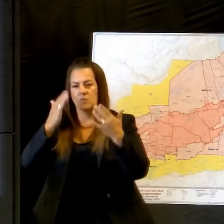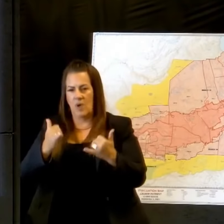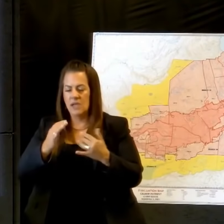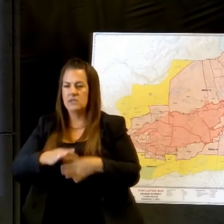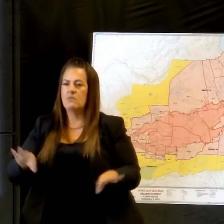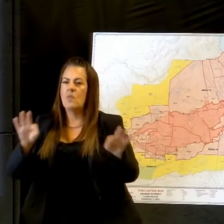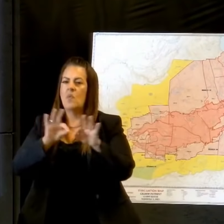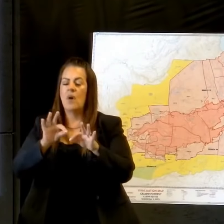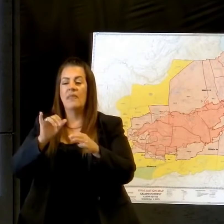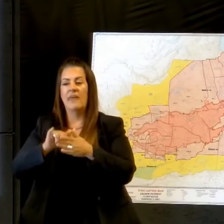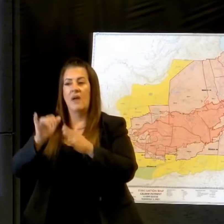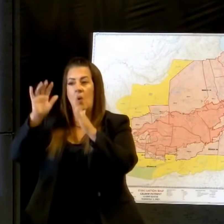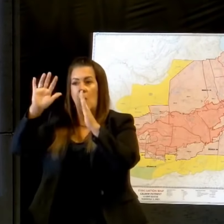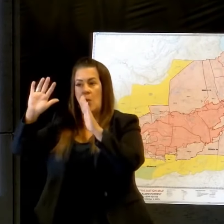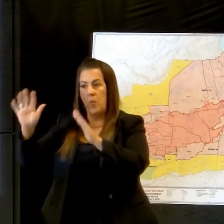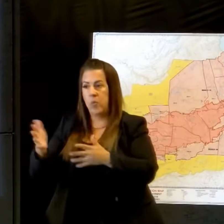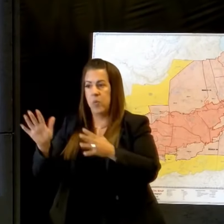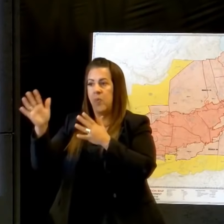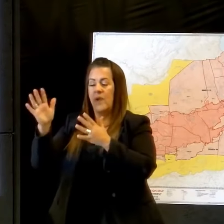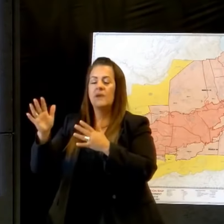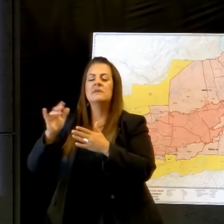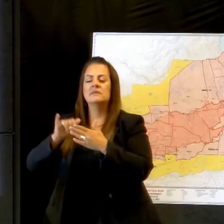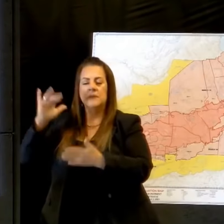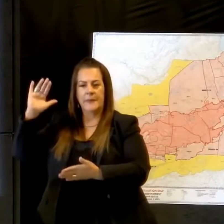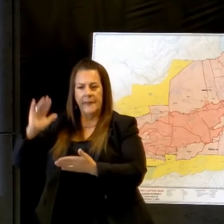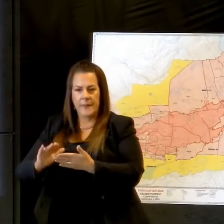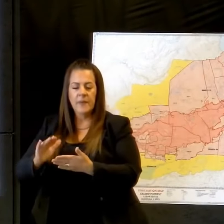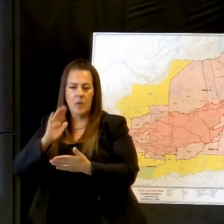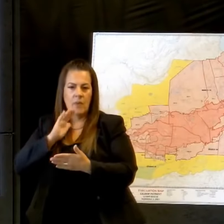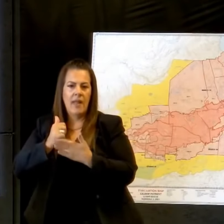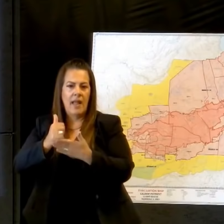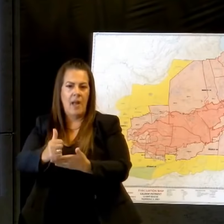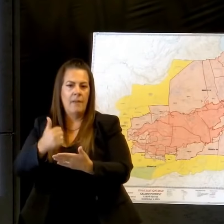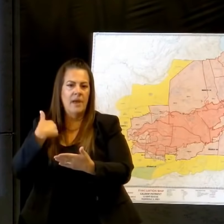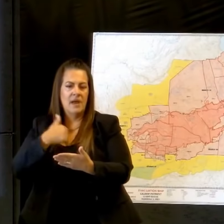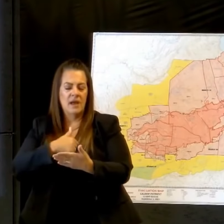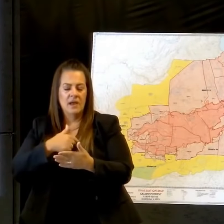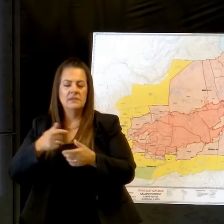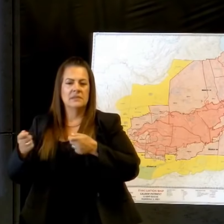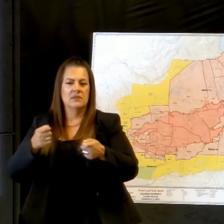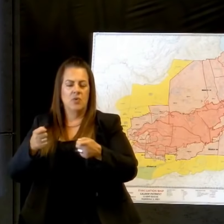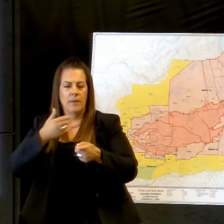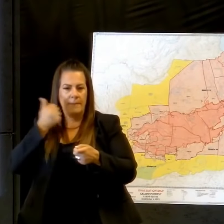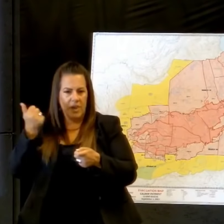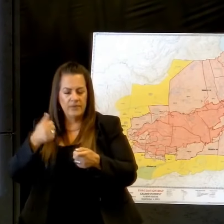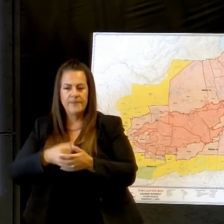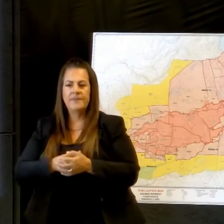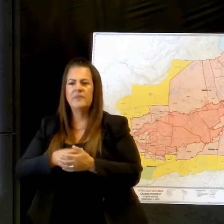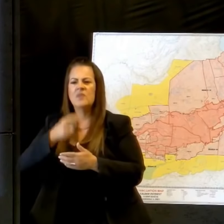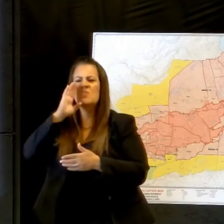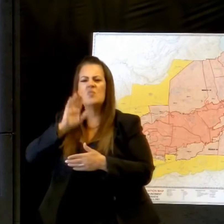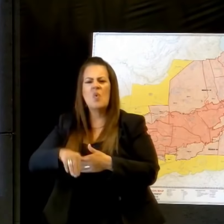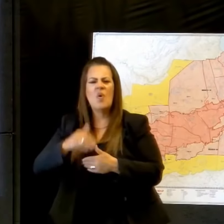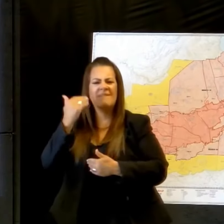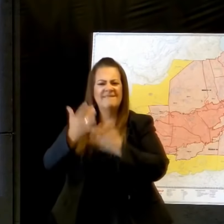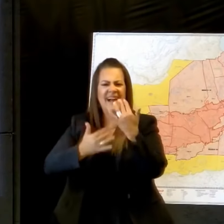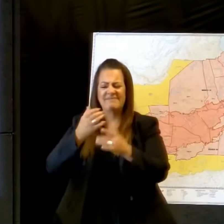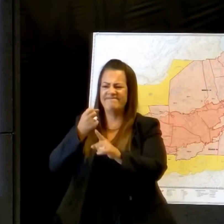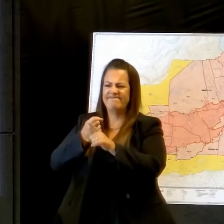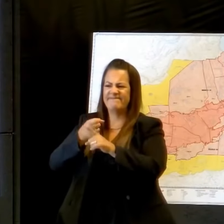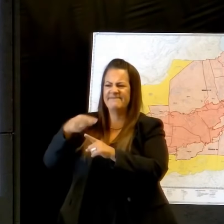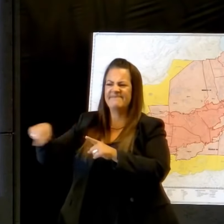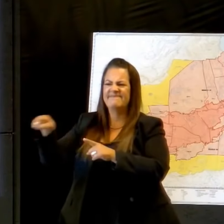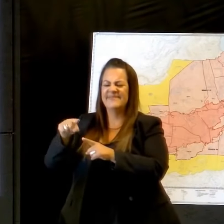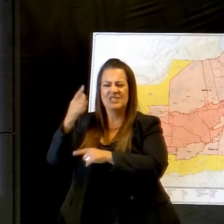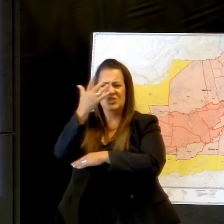new fire that we're going to have to take action on. We also heard operations talk about all of the hazard trees out there. The fire has hit these trees for